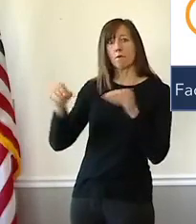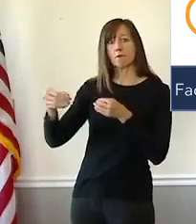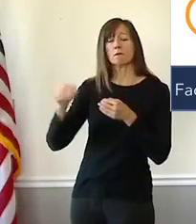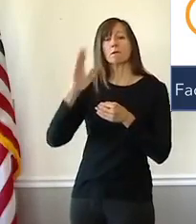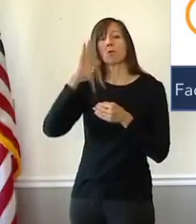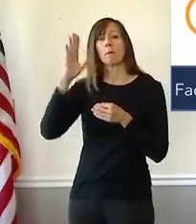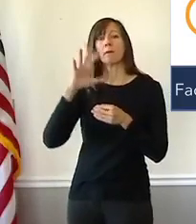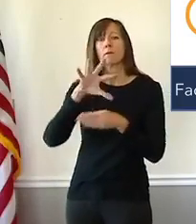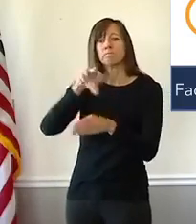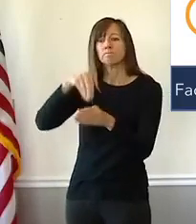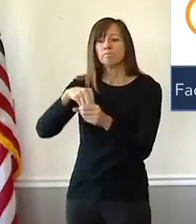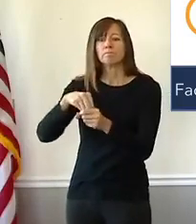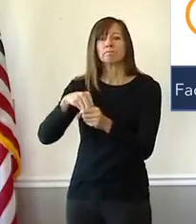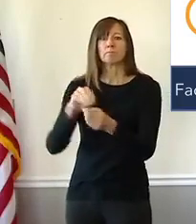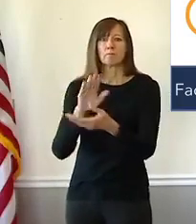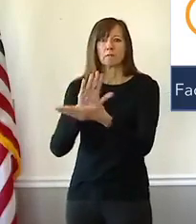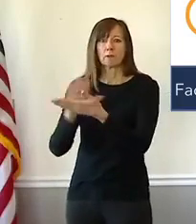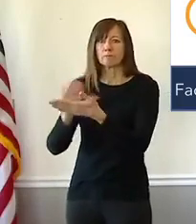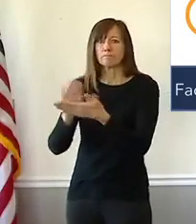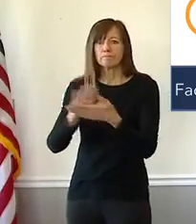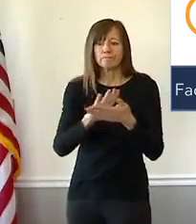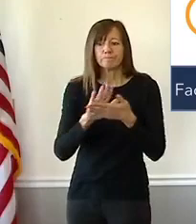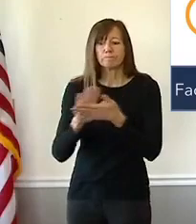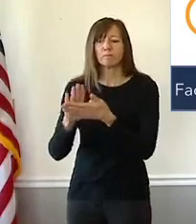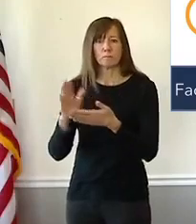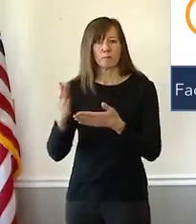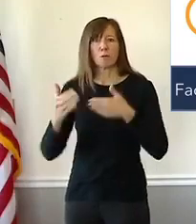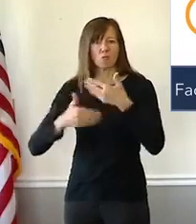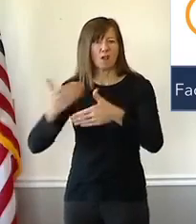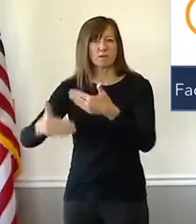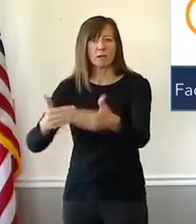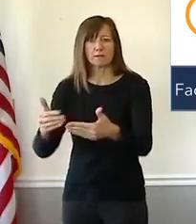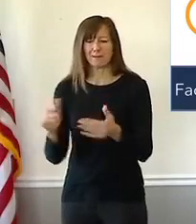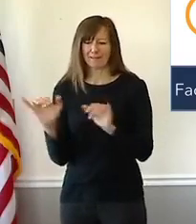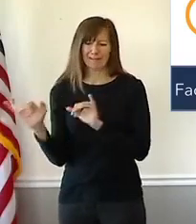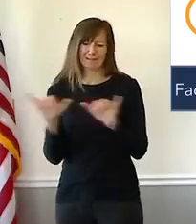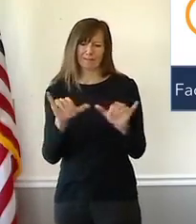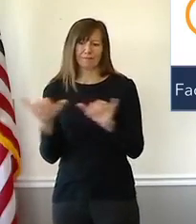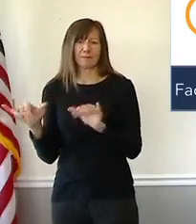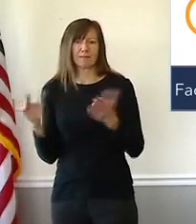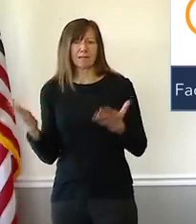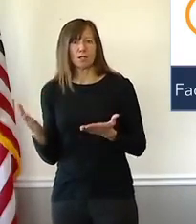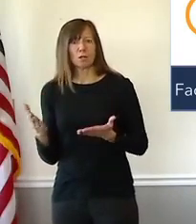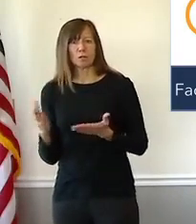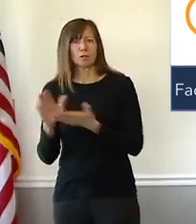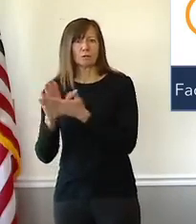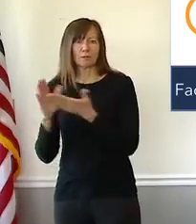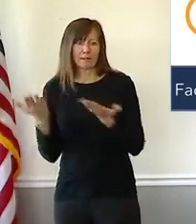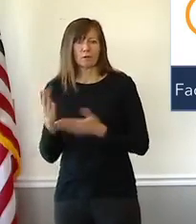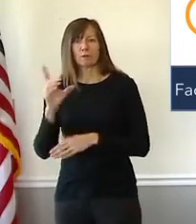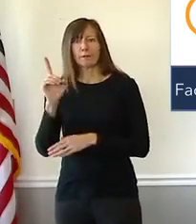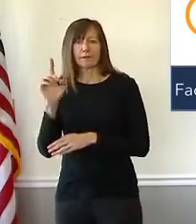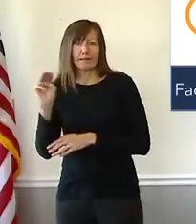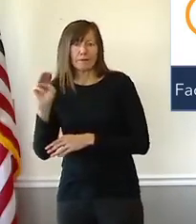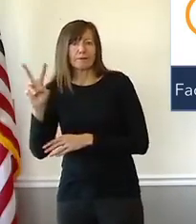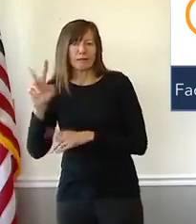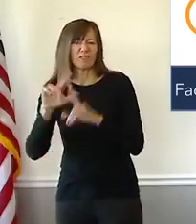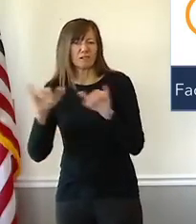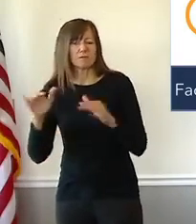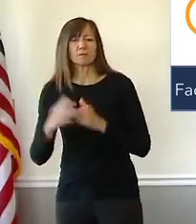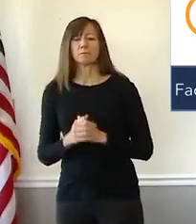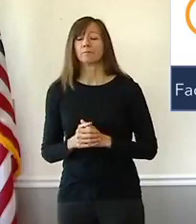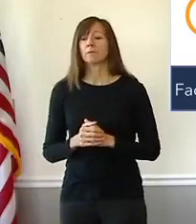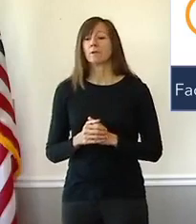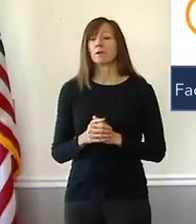basic cleaning process similar to what we use here in county government at the DMV or otherwise. So you'll be expected, again,